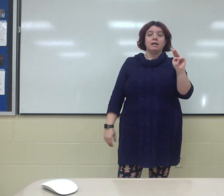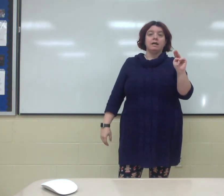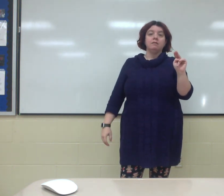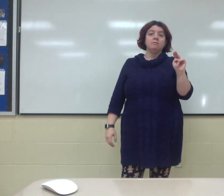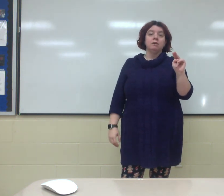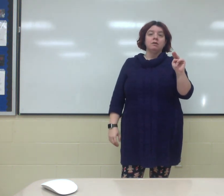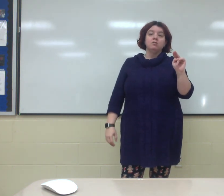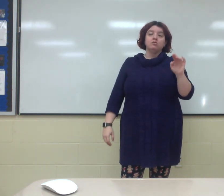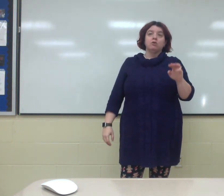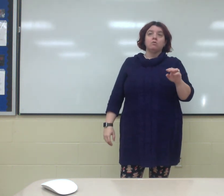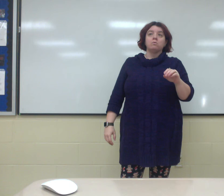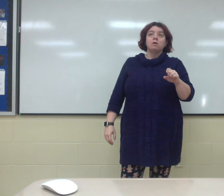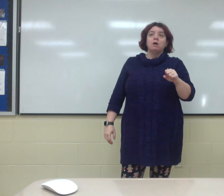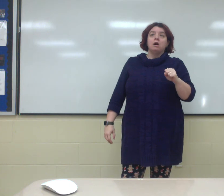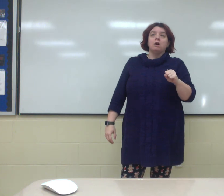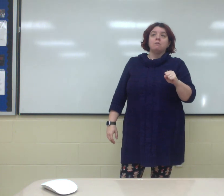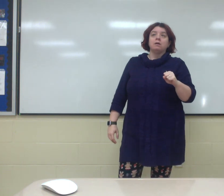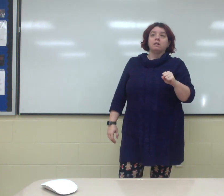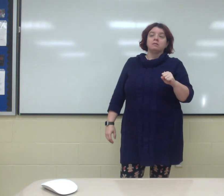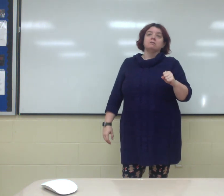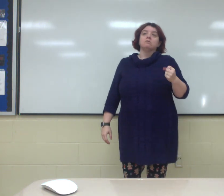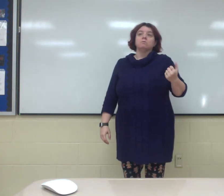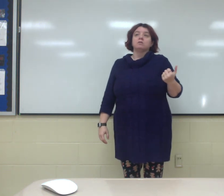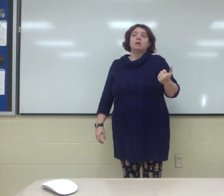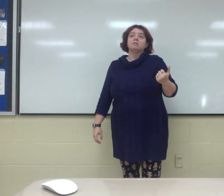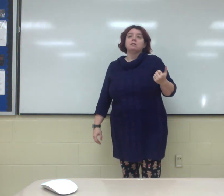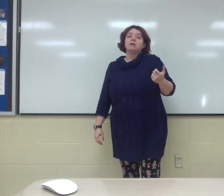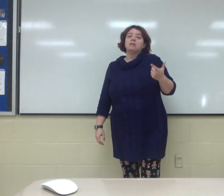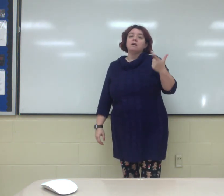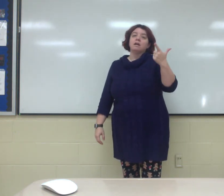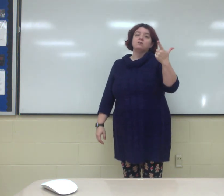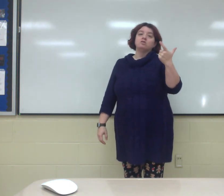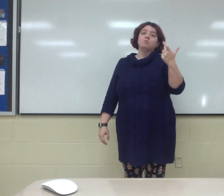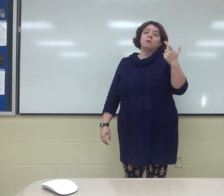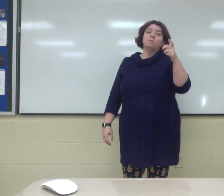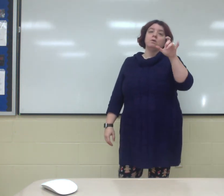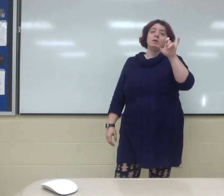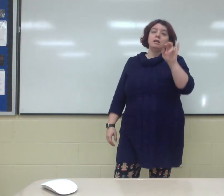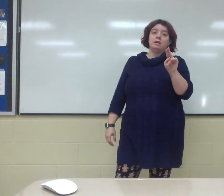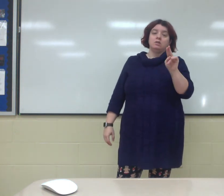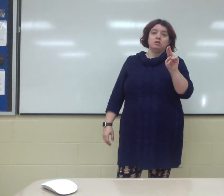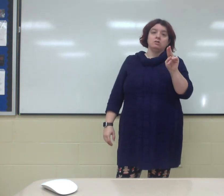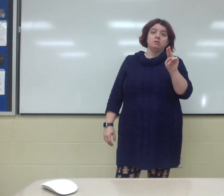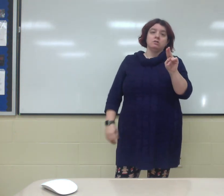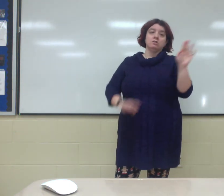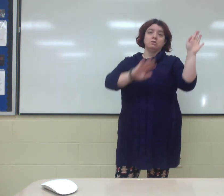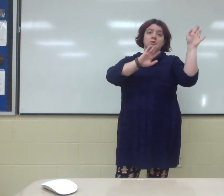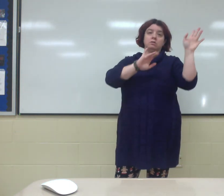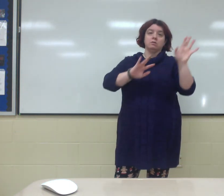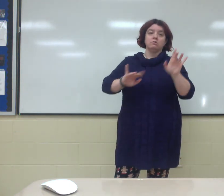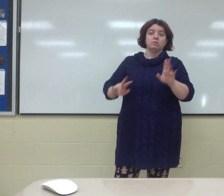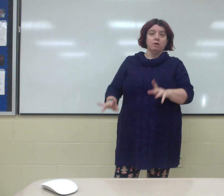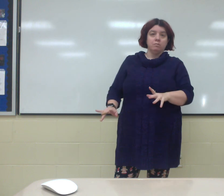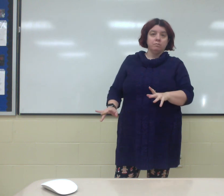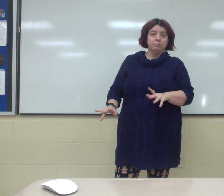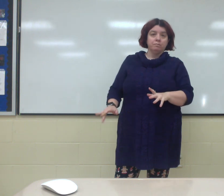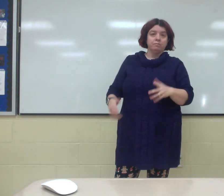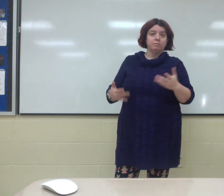IN. So my cousin lives in Wisconsin, and they got 21 inches of snow.